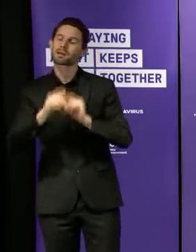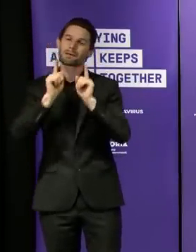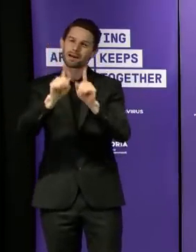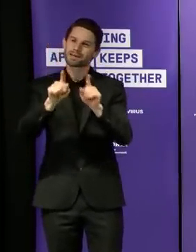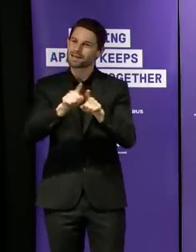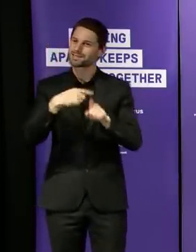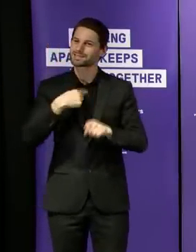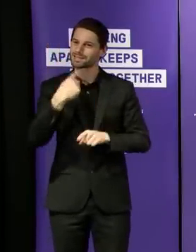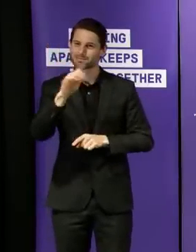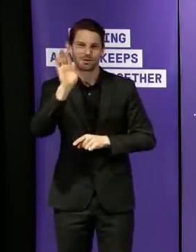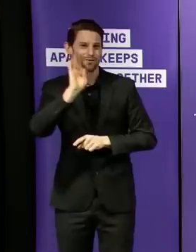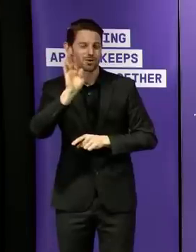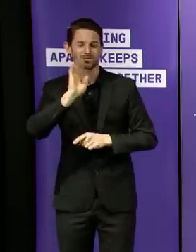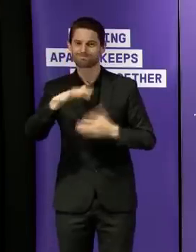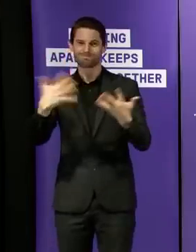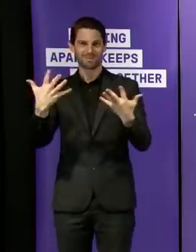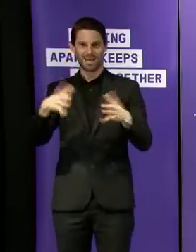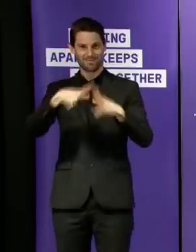this low.